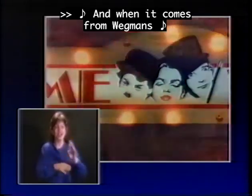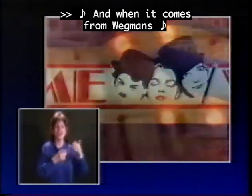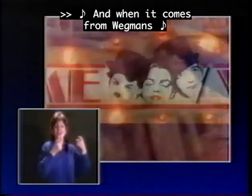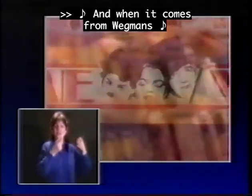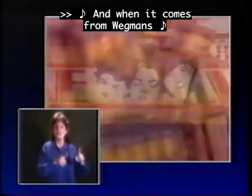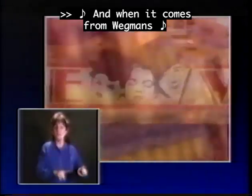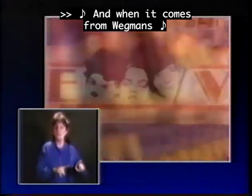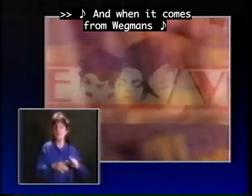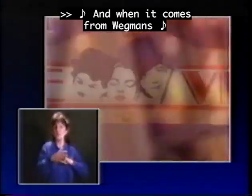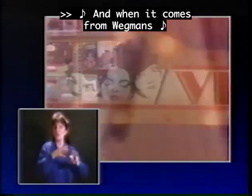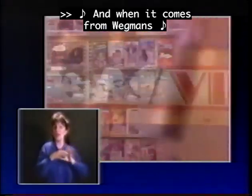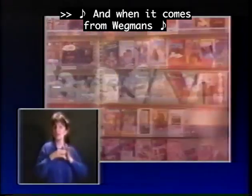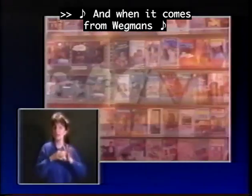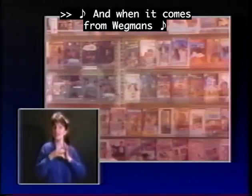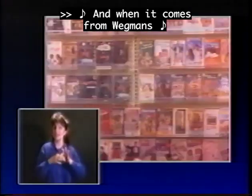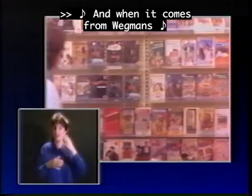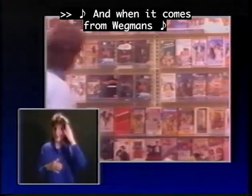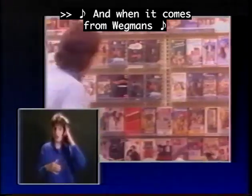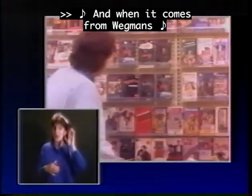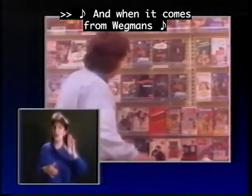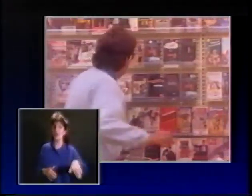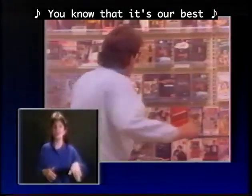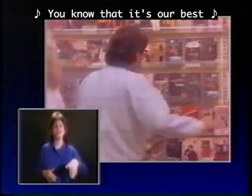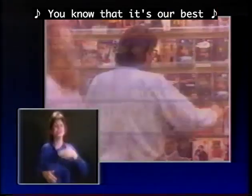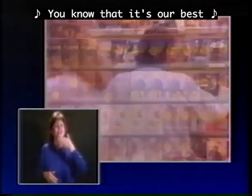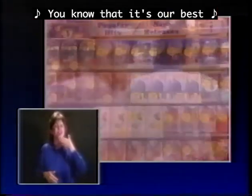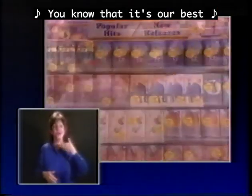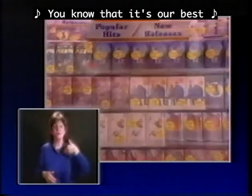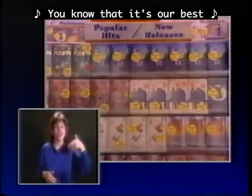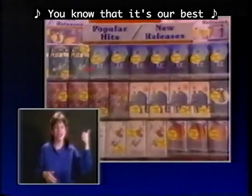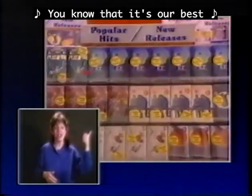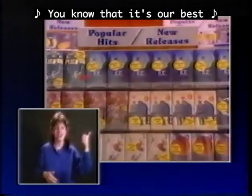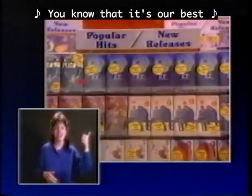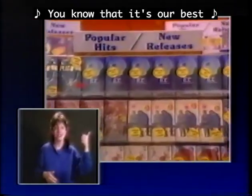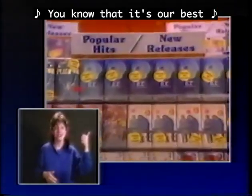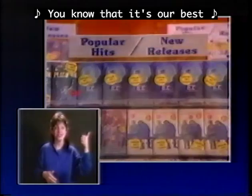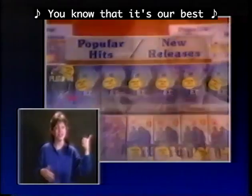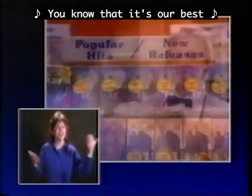when it comes from Wegmans, you know that it's our best.